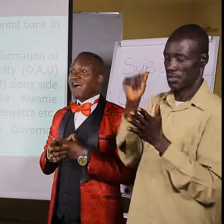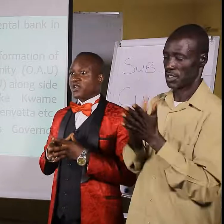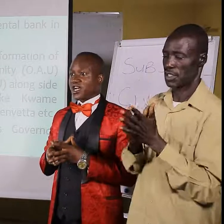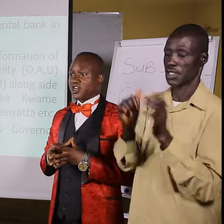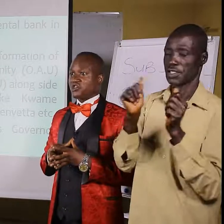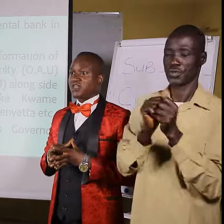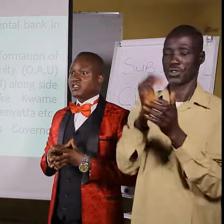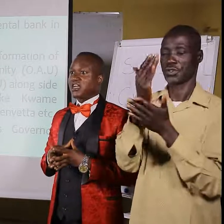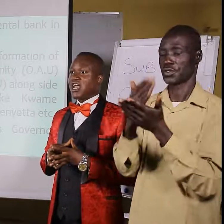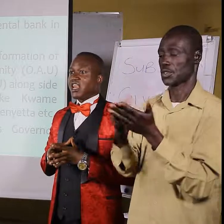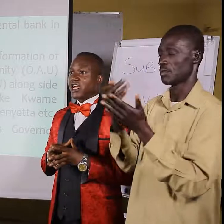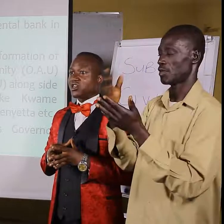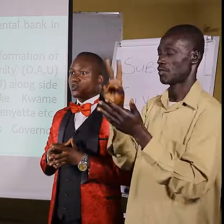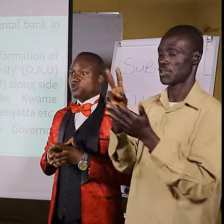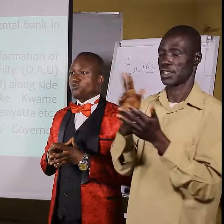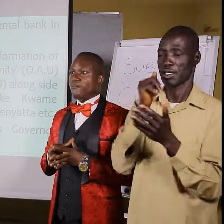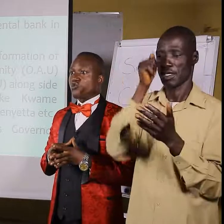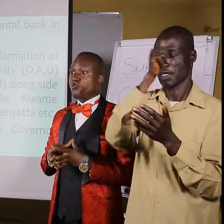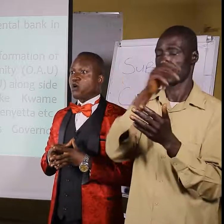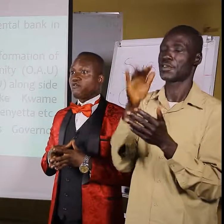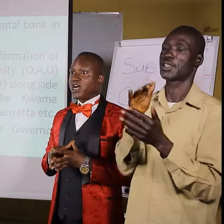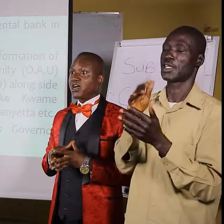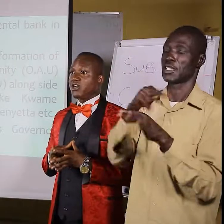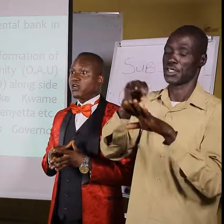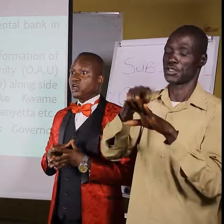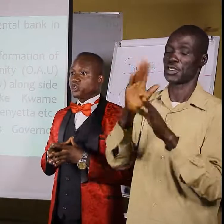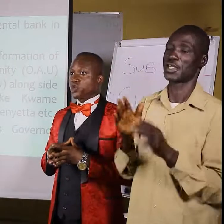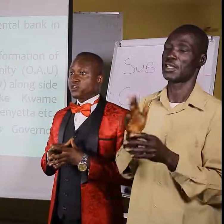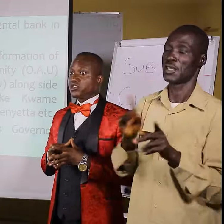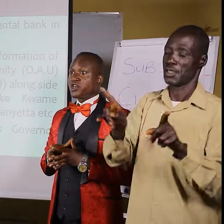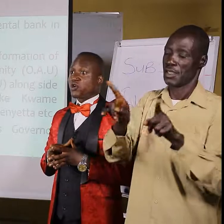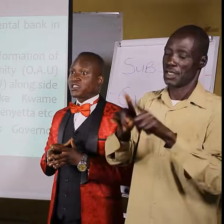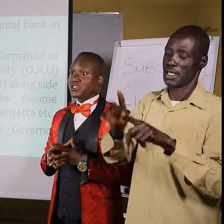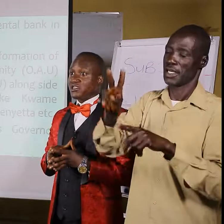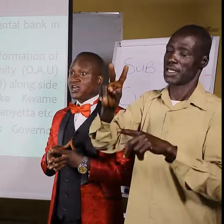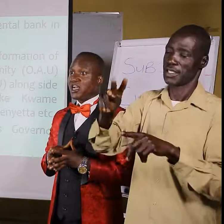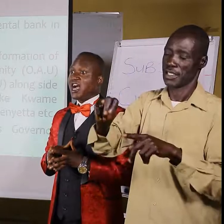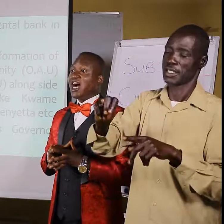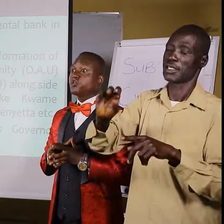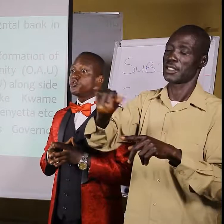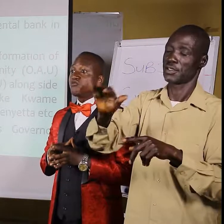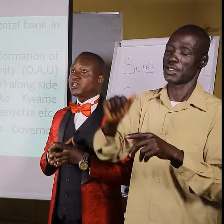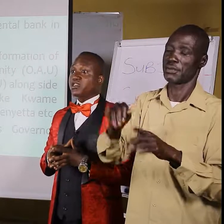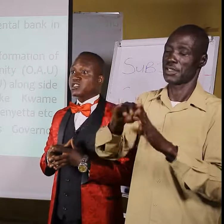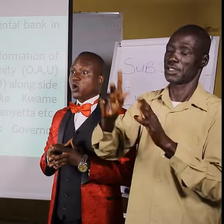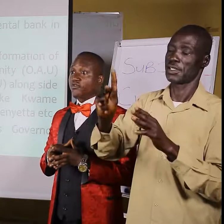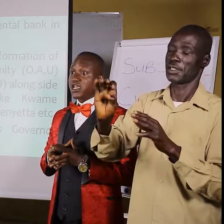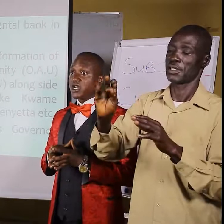other African nationalists like Dr. Kwame Nkrumah of Ghana, Julius Nyerere of Tanzania, and